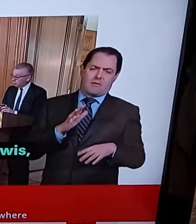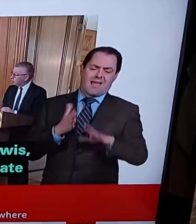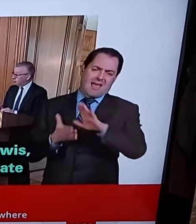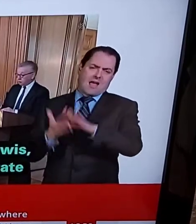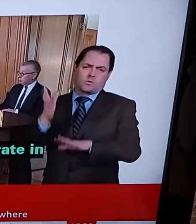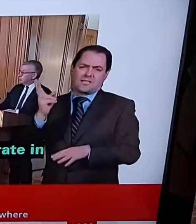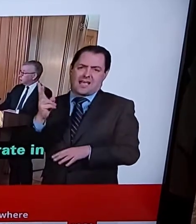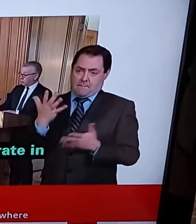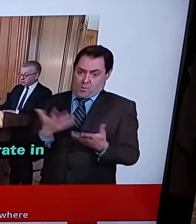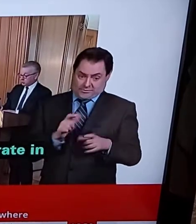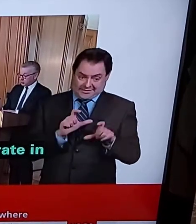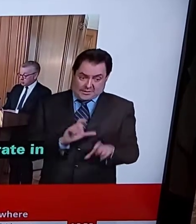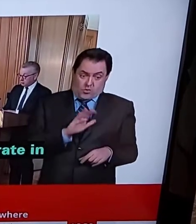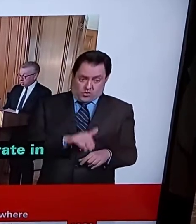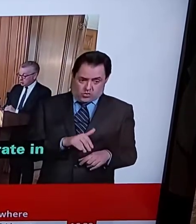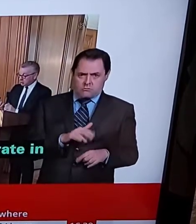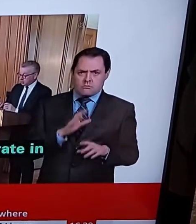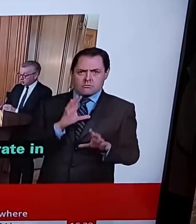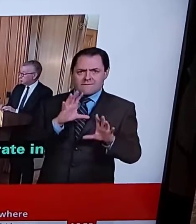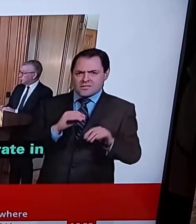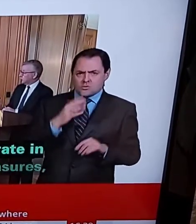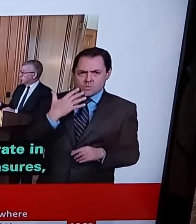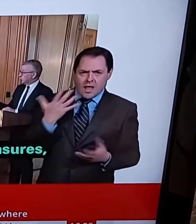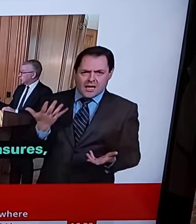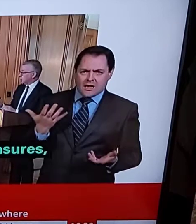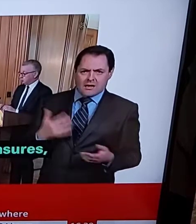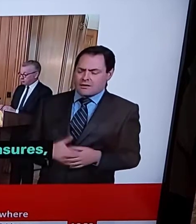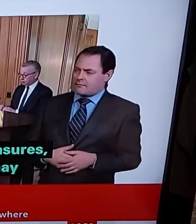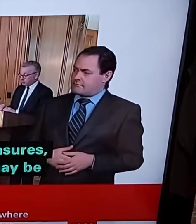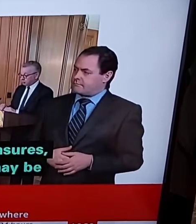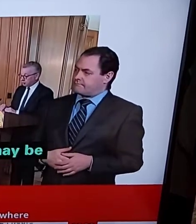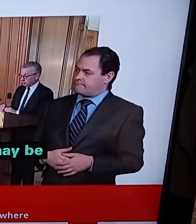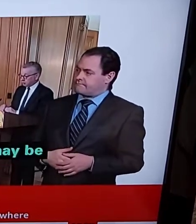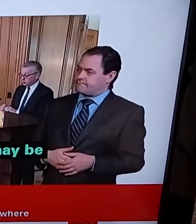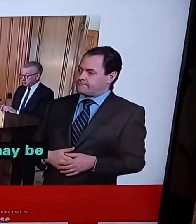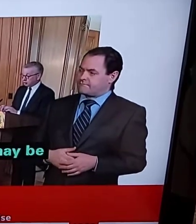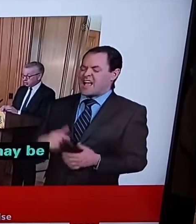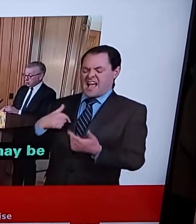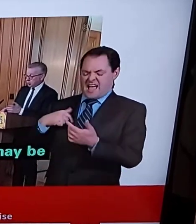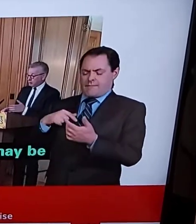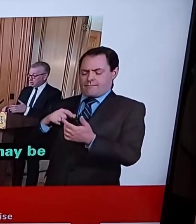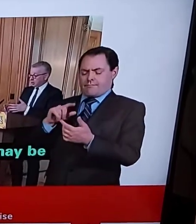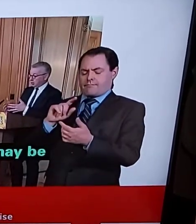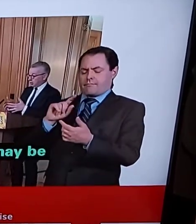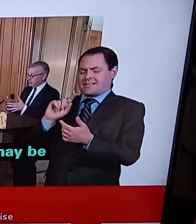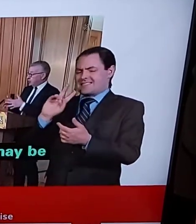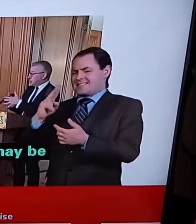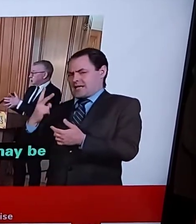back? Thank you, David. I'll take the second question and hand the first and the third over to Steve.